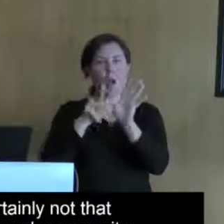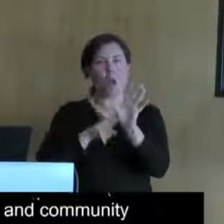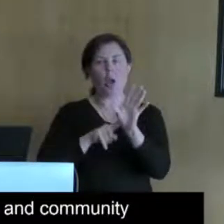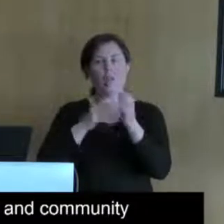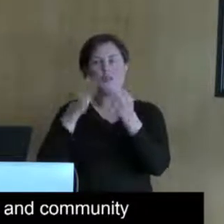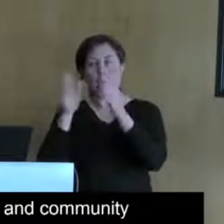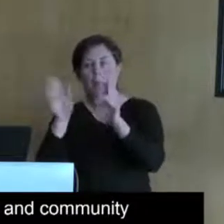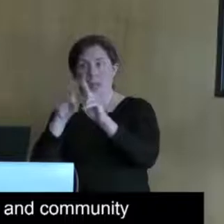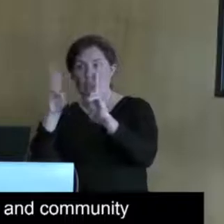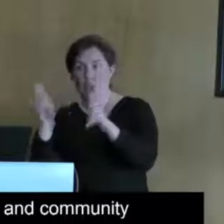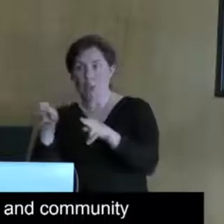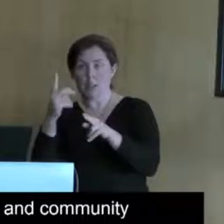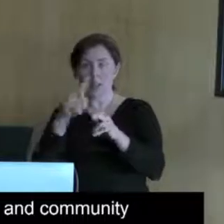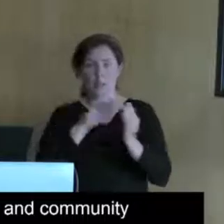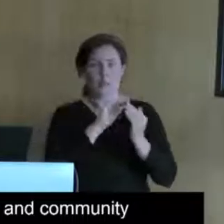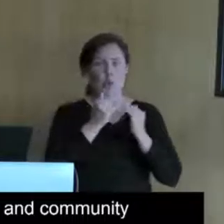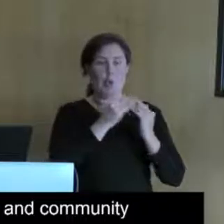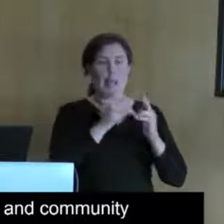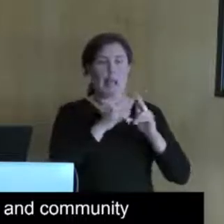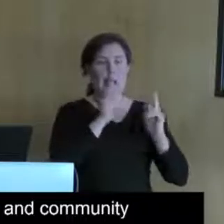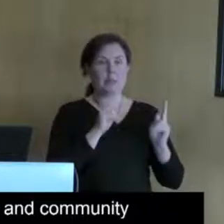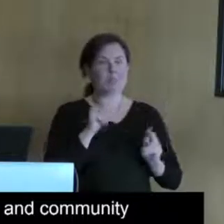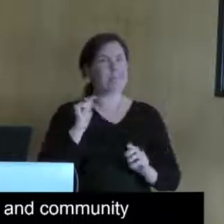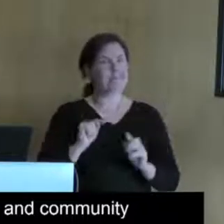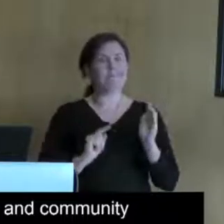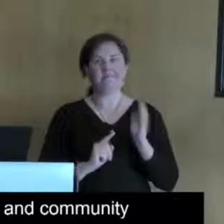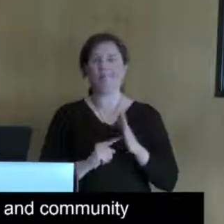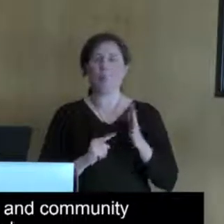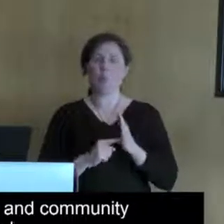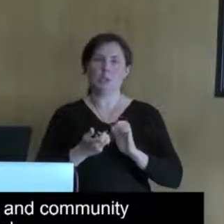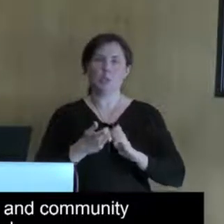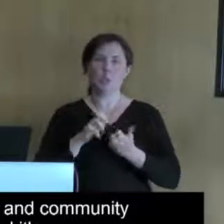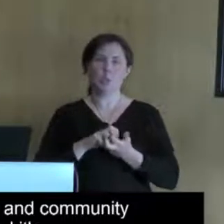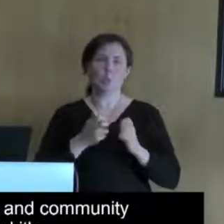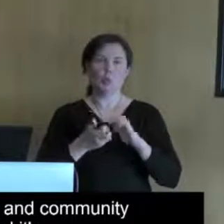from priority, whereas ours is certainly not that high.